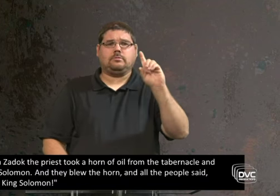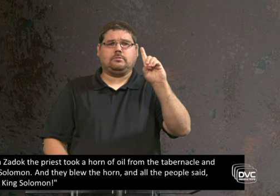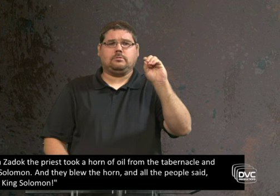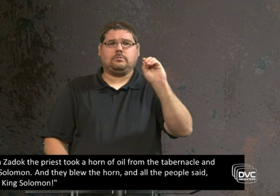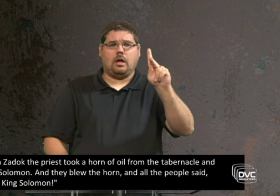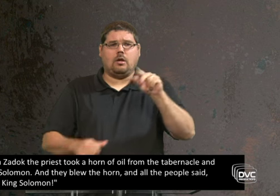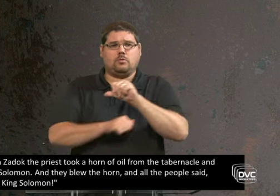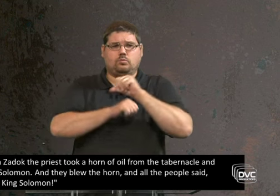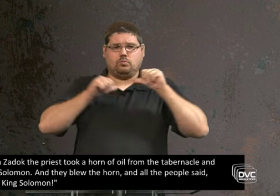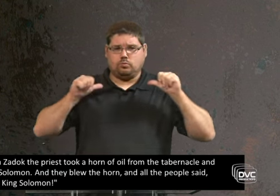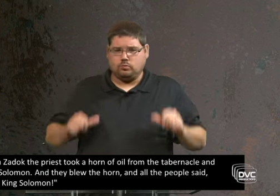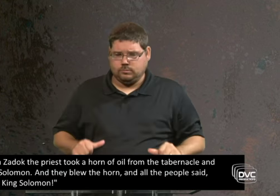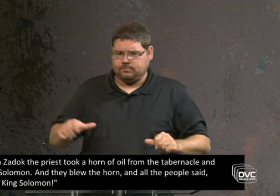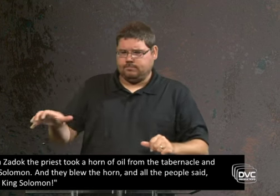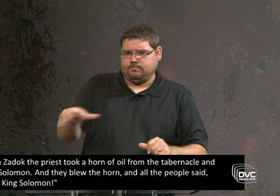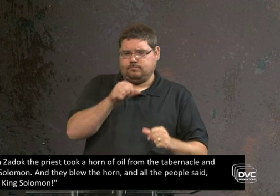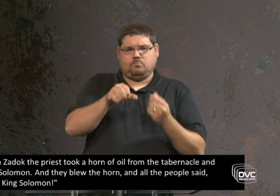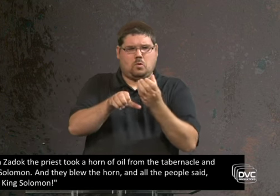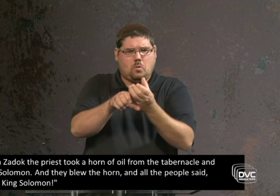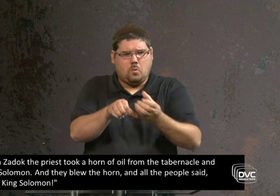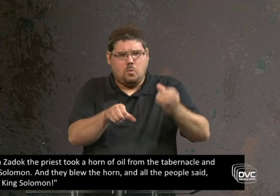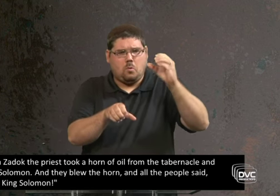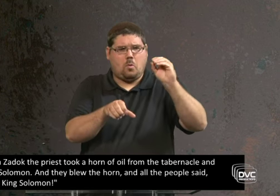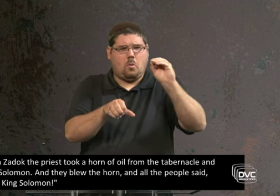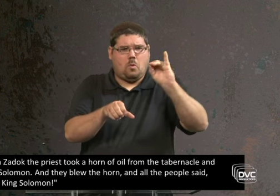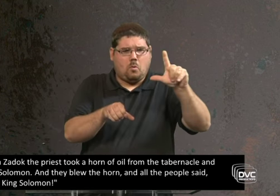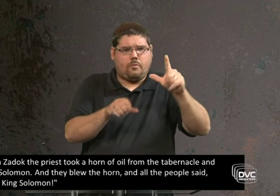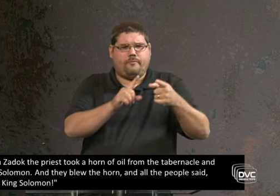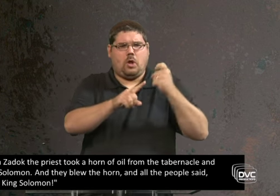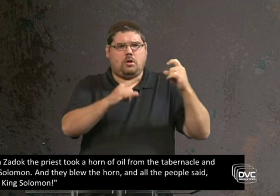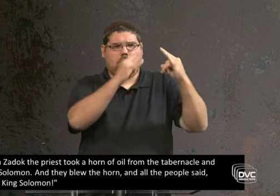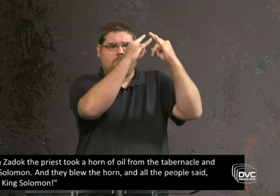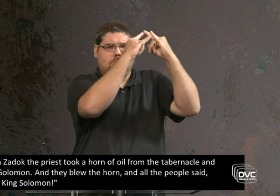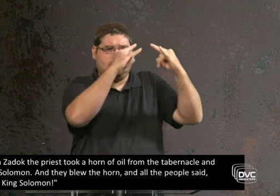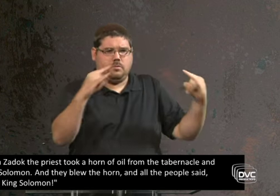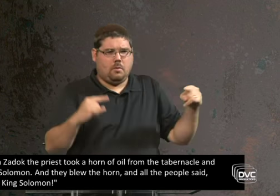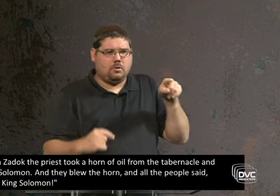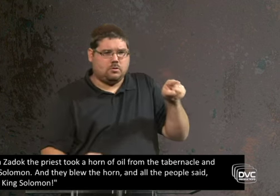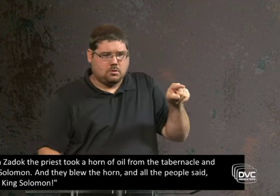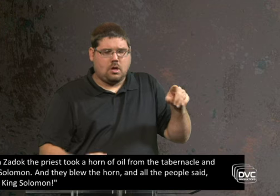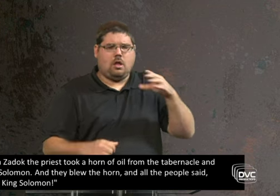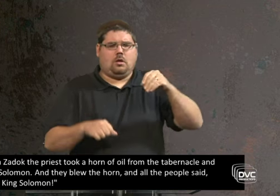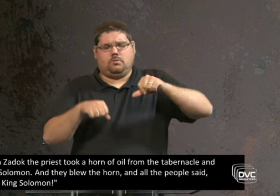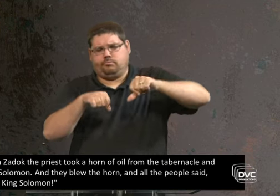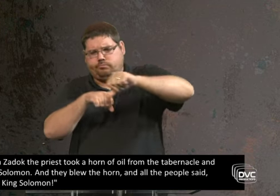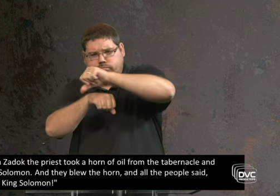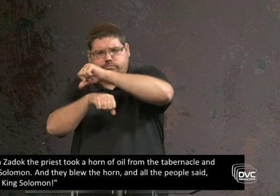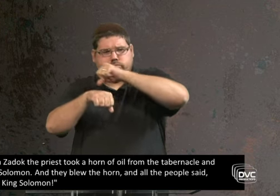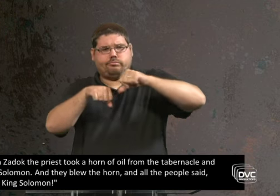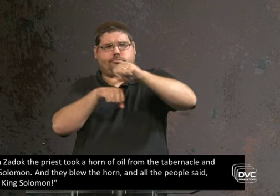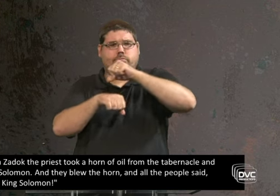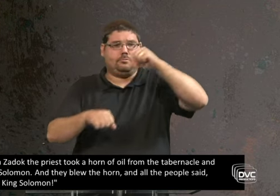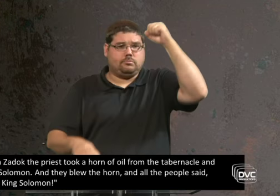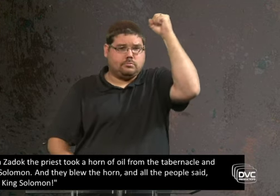Then Zadok, the priest, took a horn of oil from the tabernacle and anointed